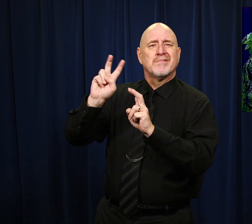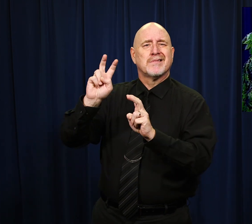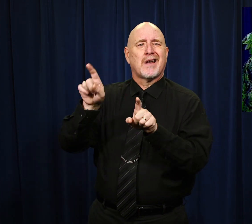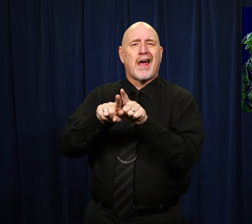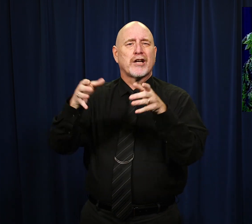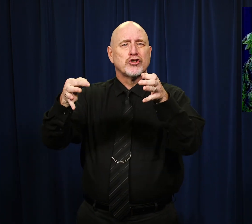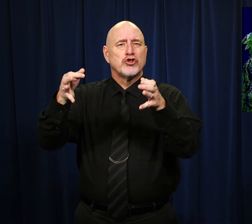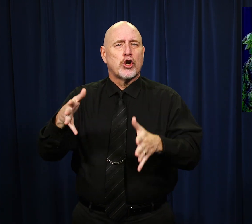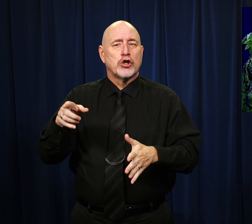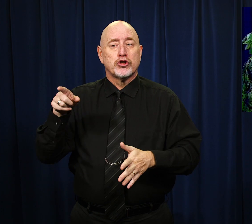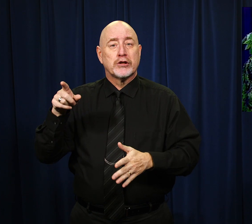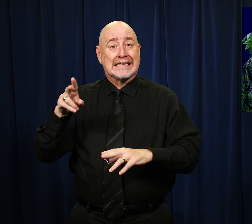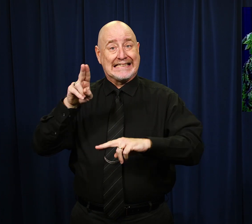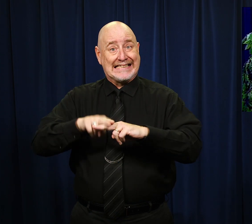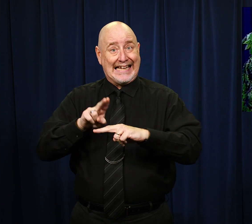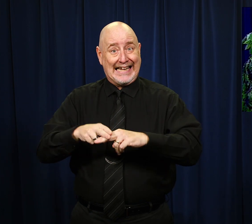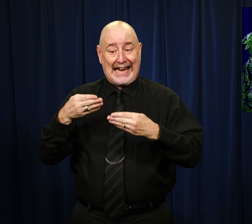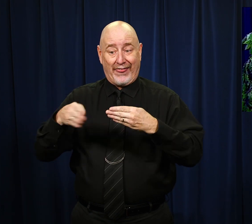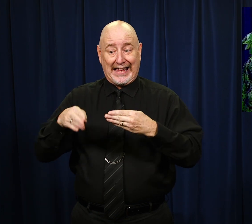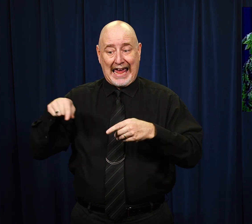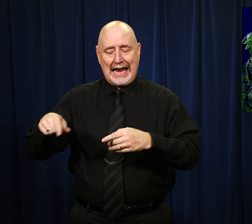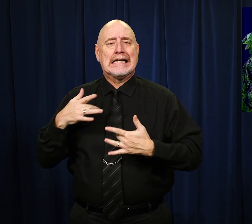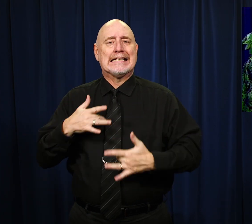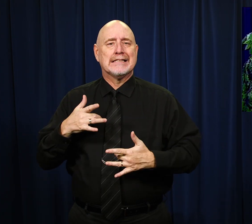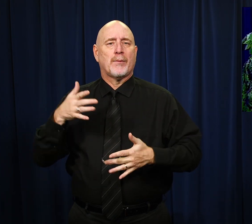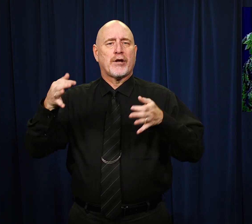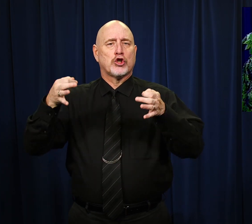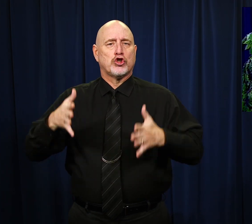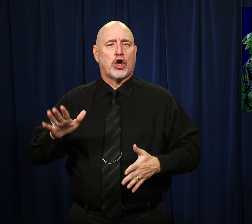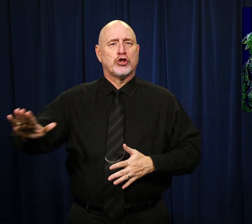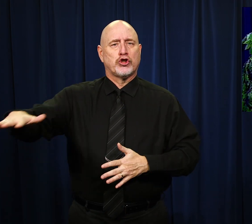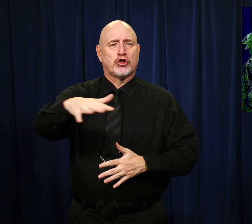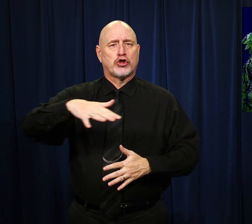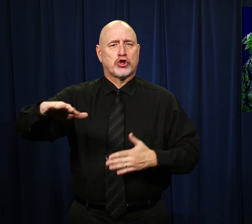in the gates means a judge of the city.